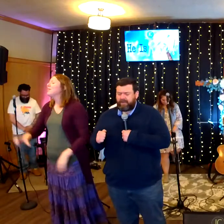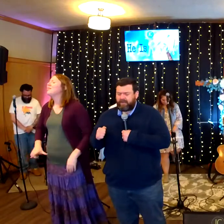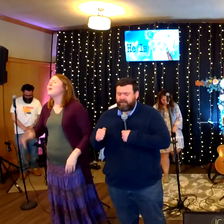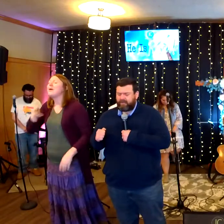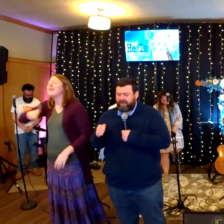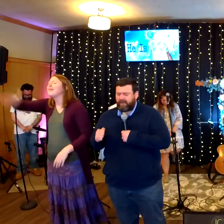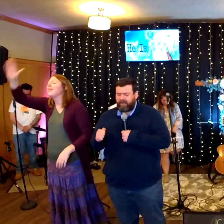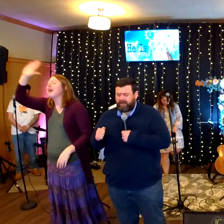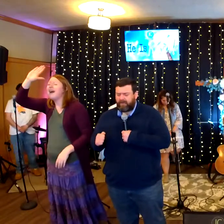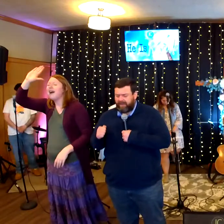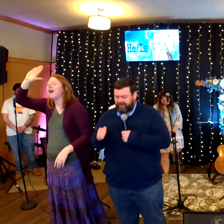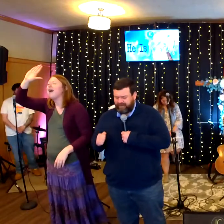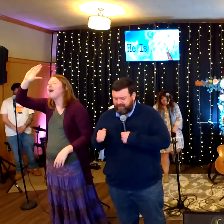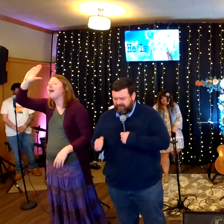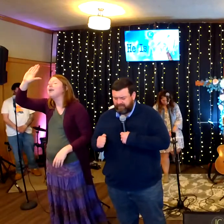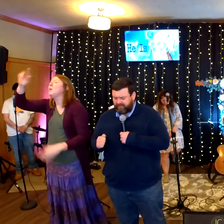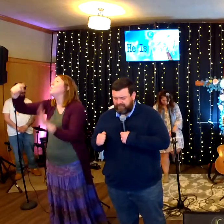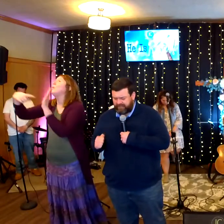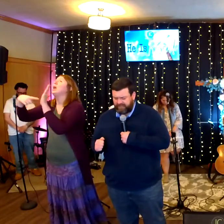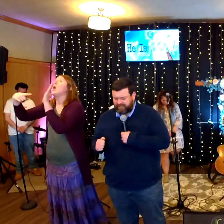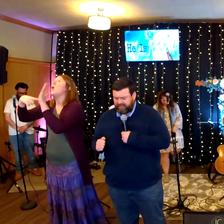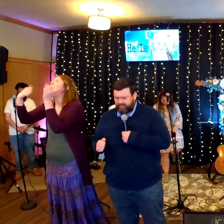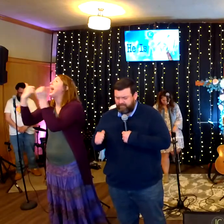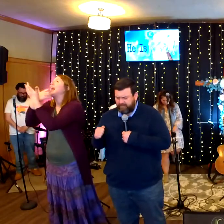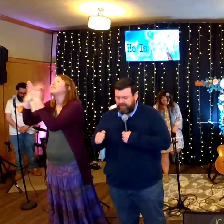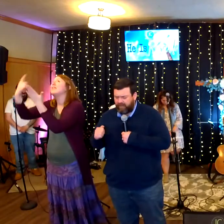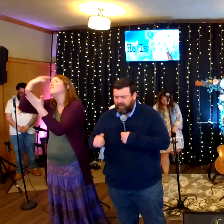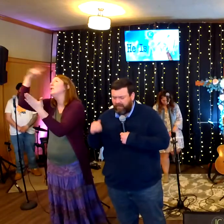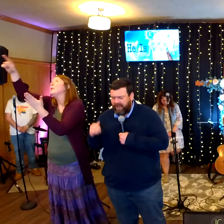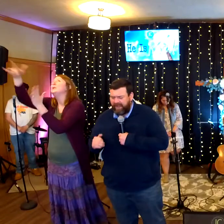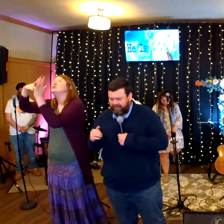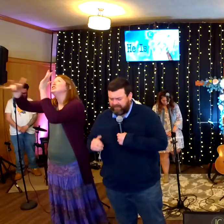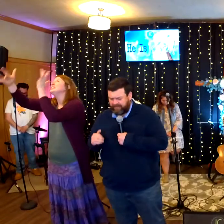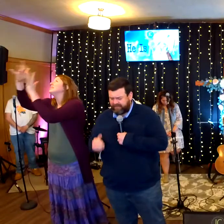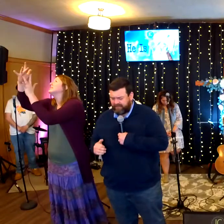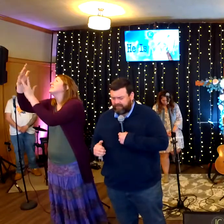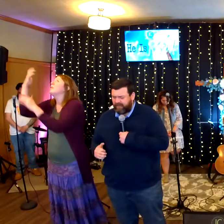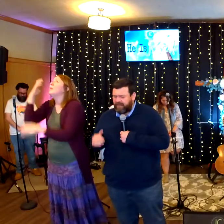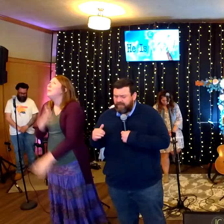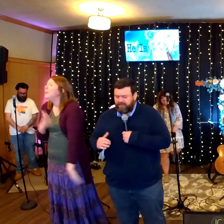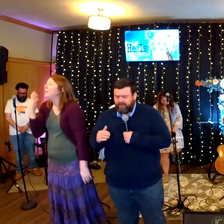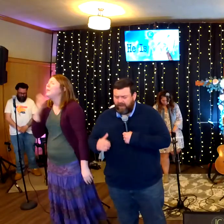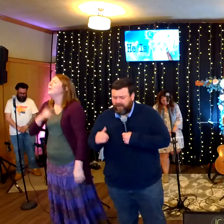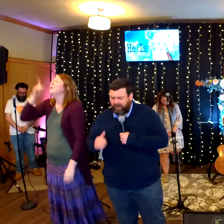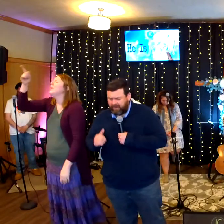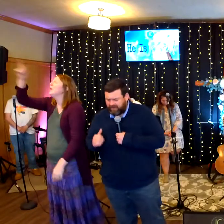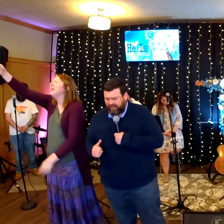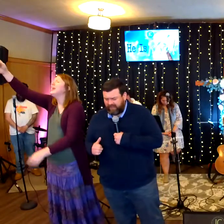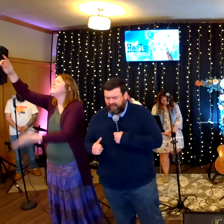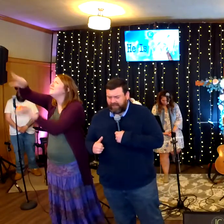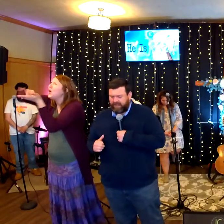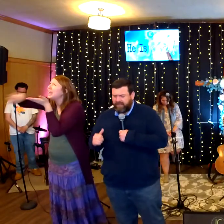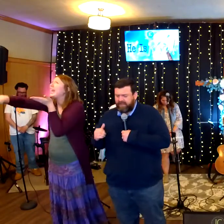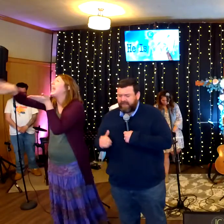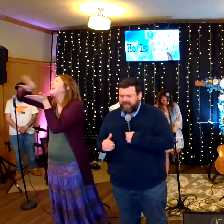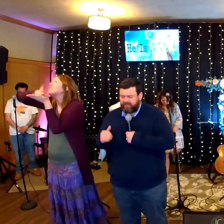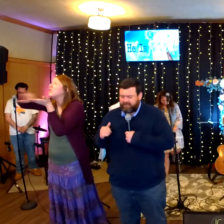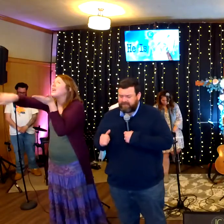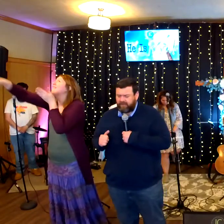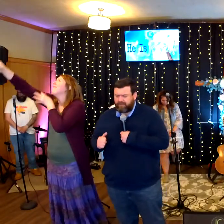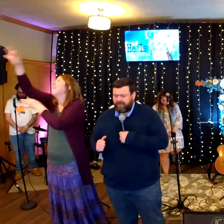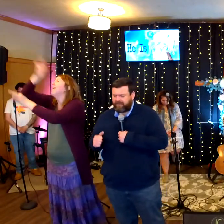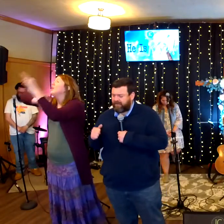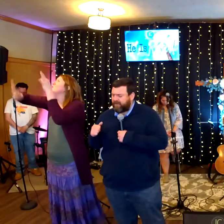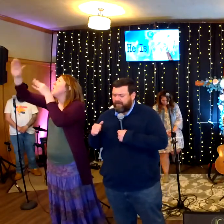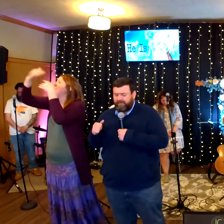oh, we owe everything to you, Jesus. We owe everything to you. You are our King. Thank you